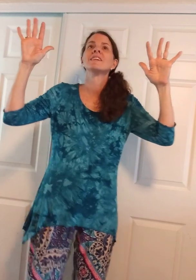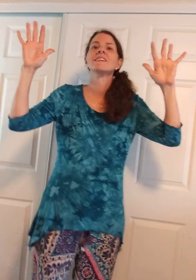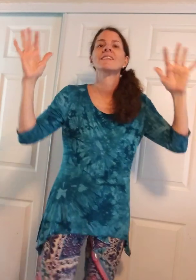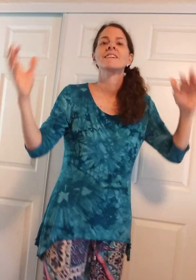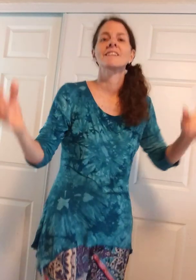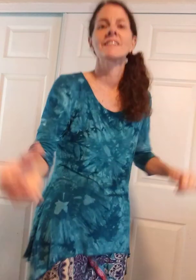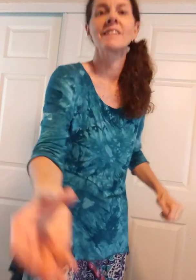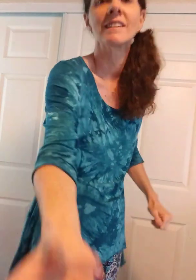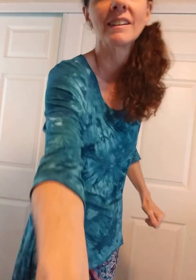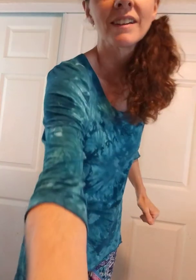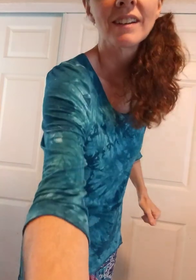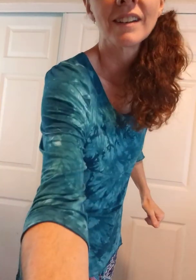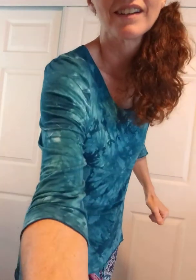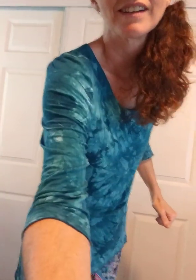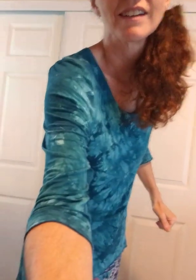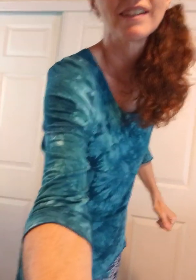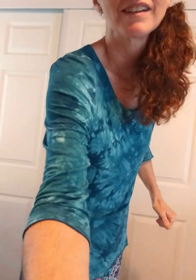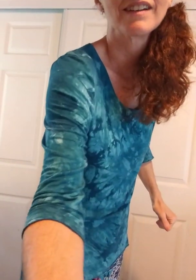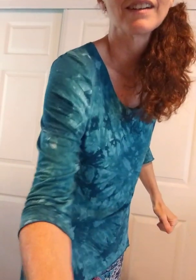Thank you